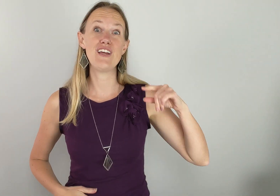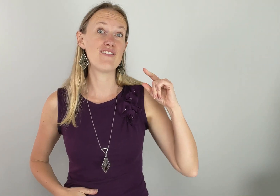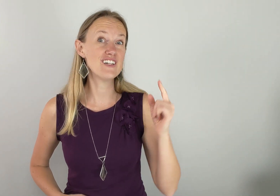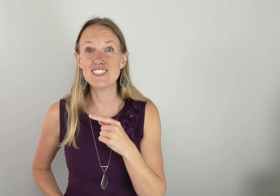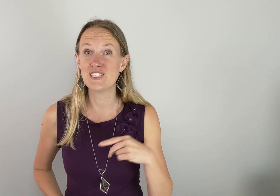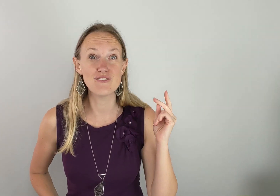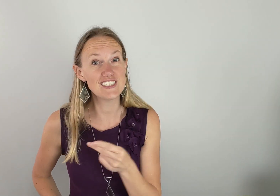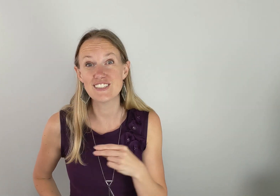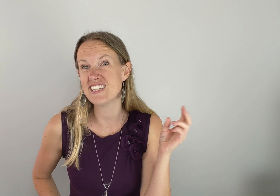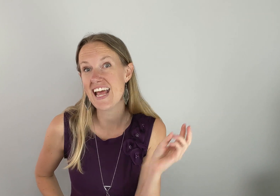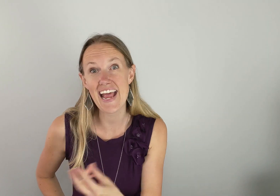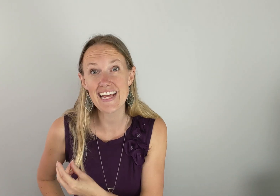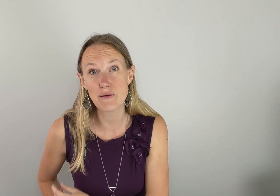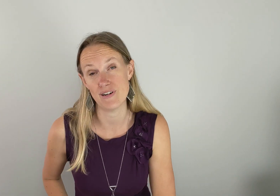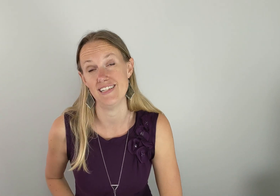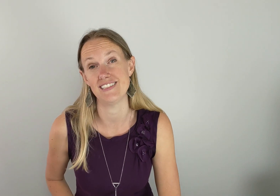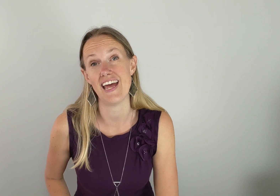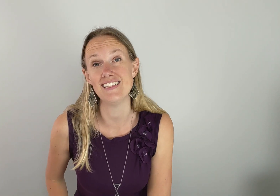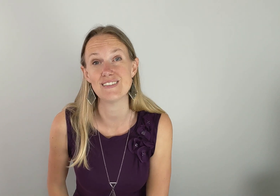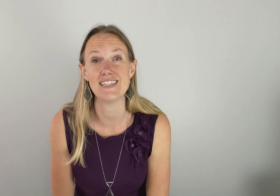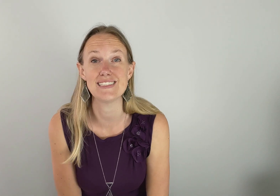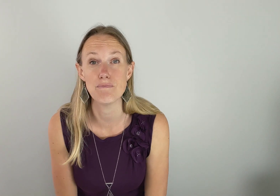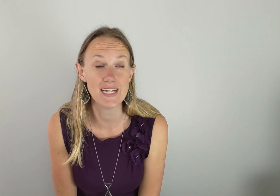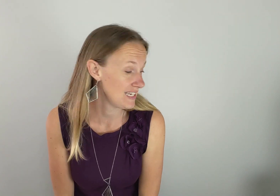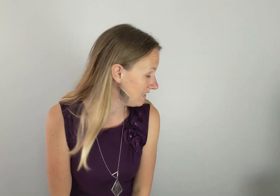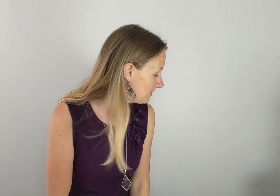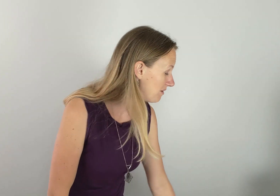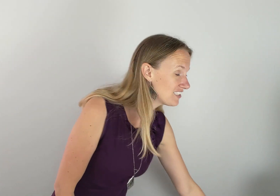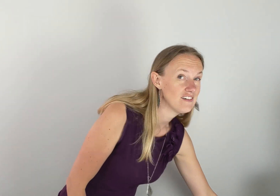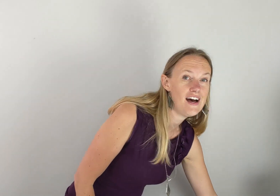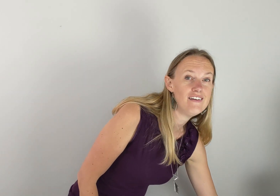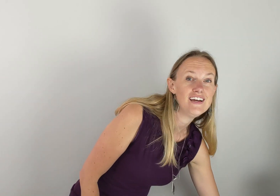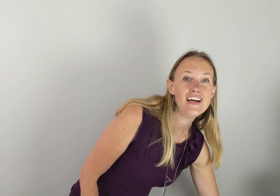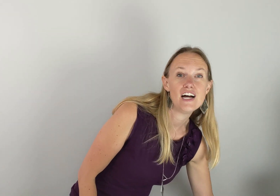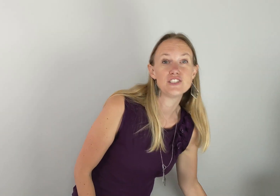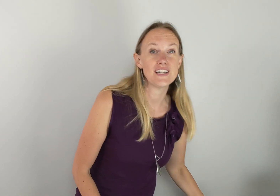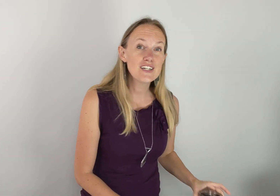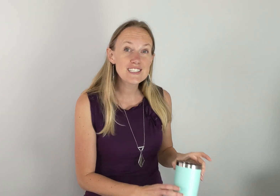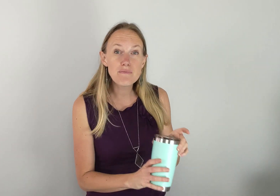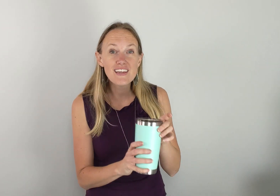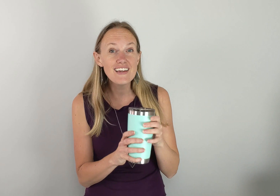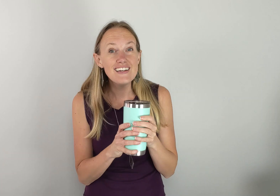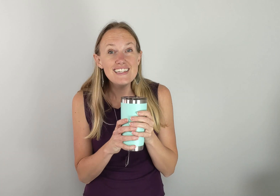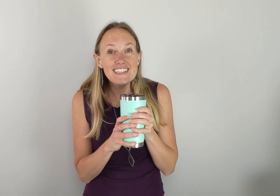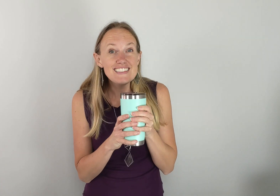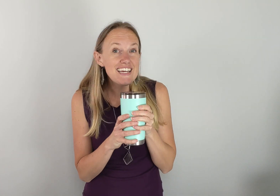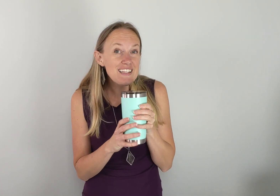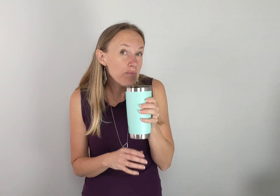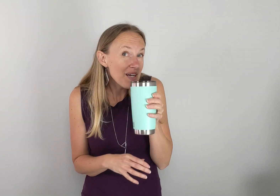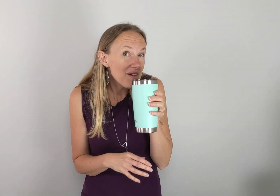learning verse 2, verse 3, and the bridge, okay? So it's a big day, so make sure you have a drink or something to take a little break with